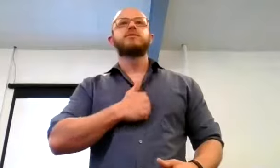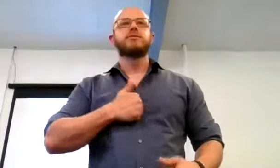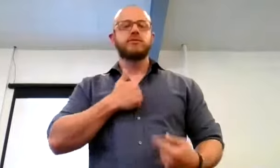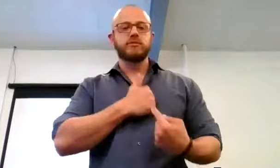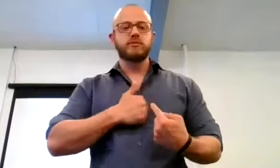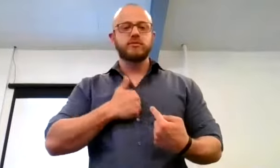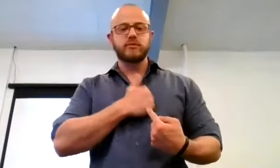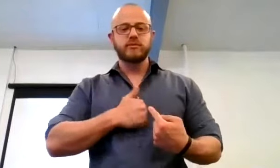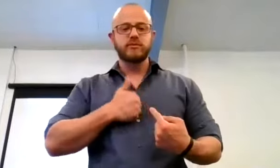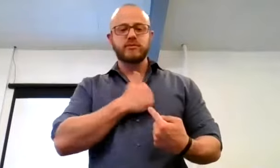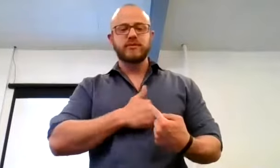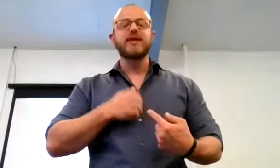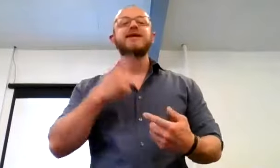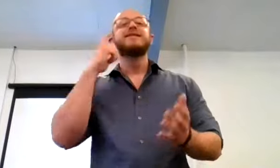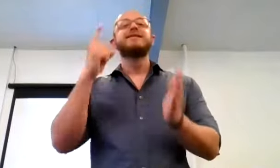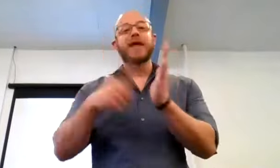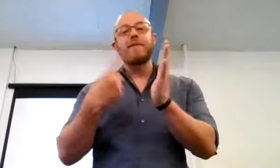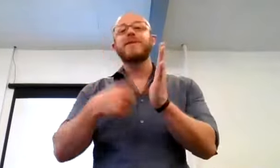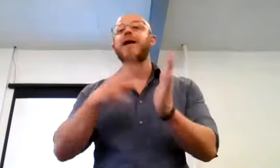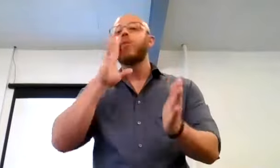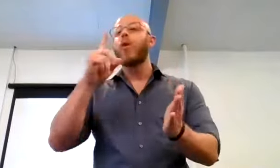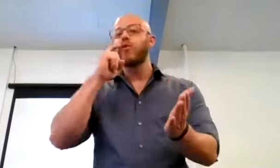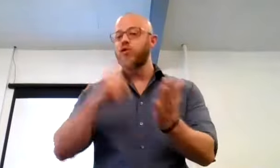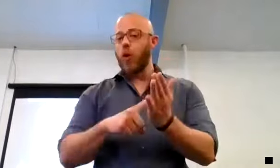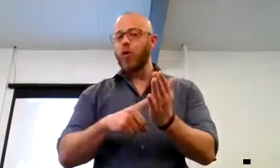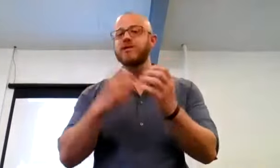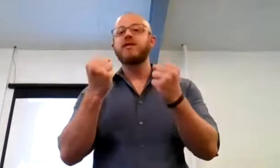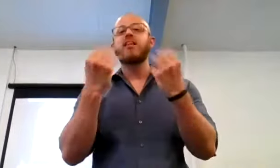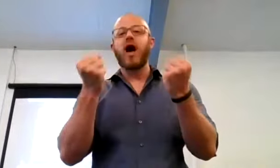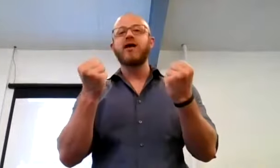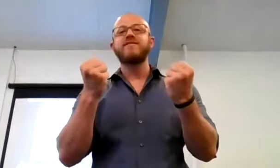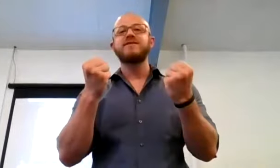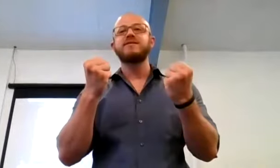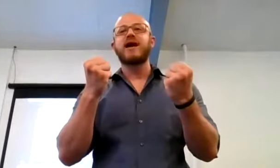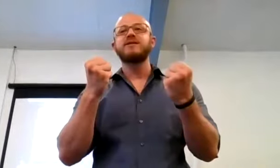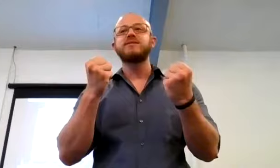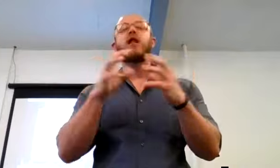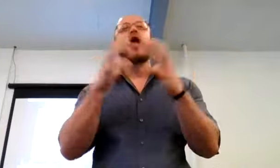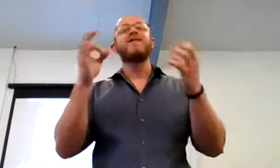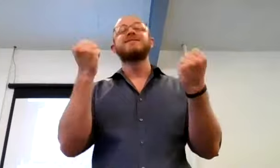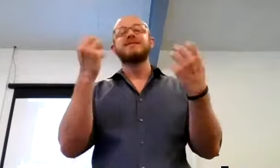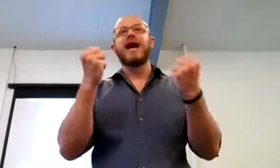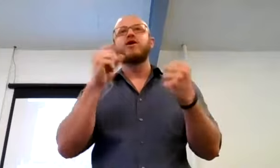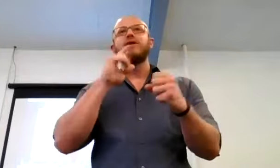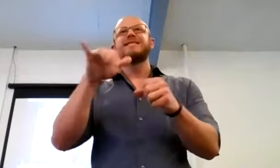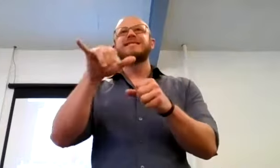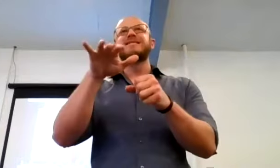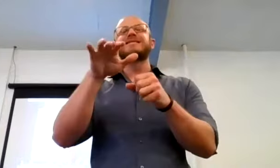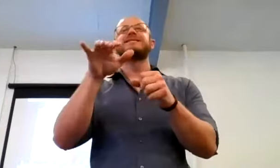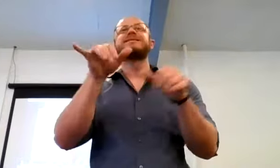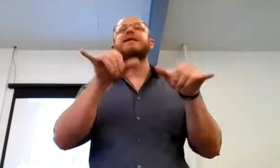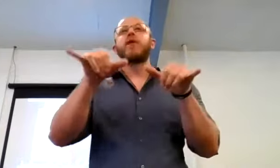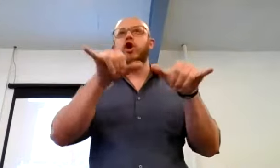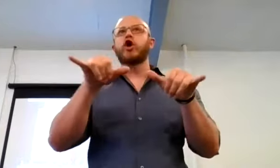one, you're sorry. So sometimes you will notice a lot of signs that